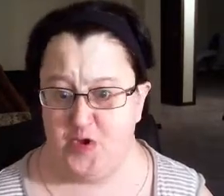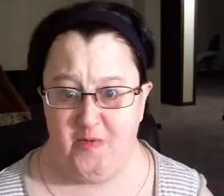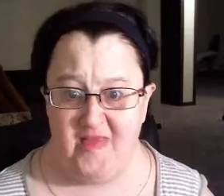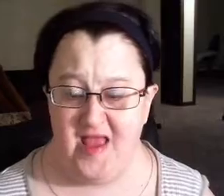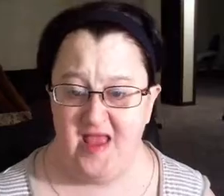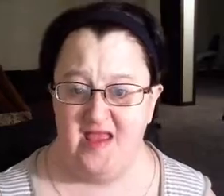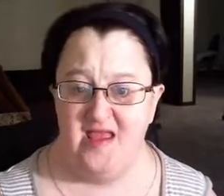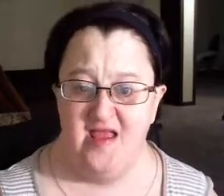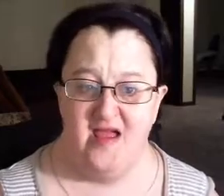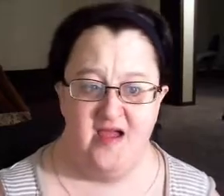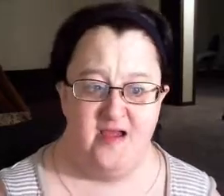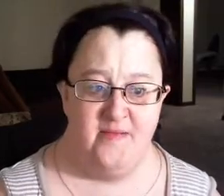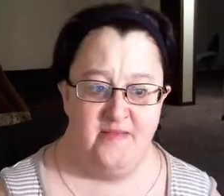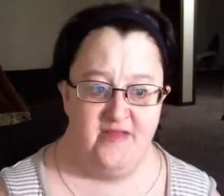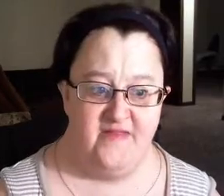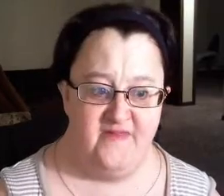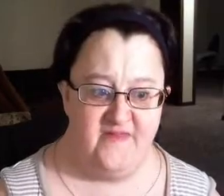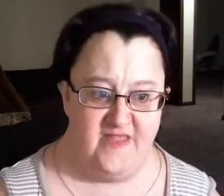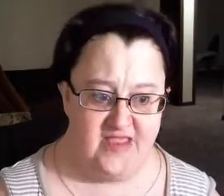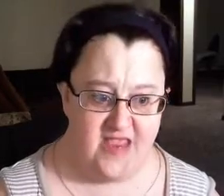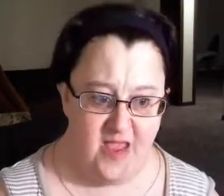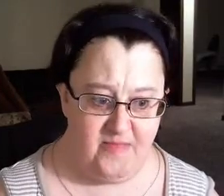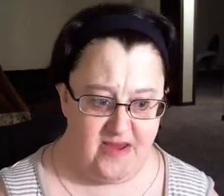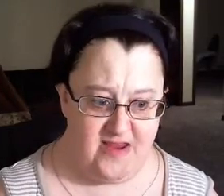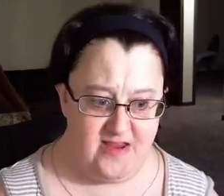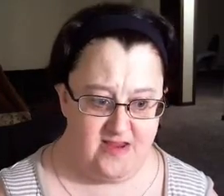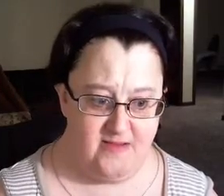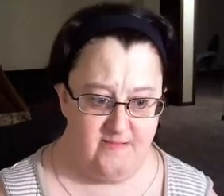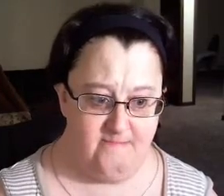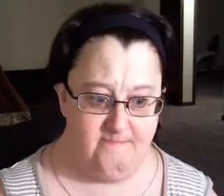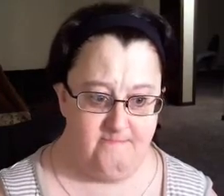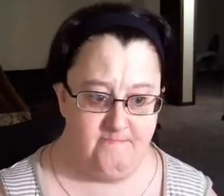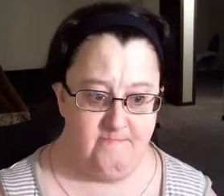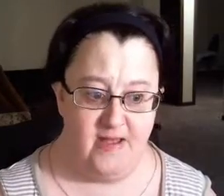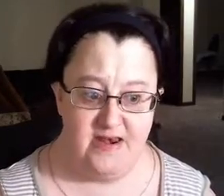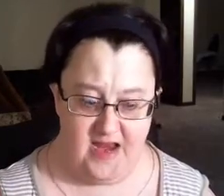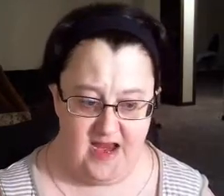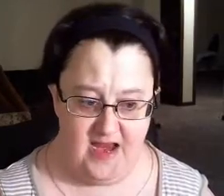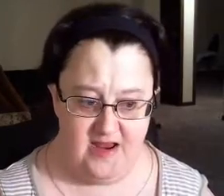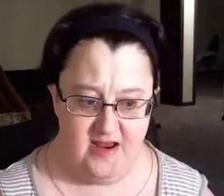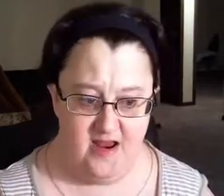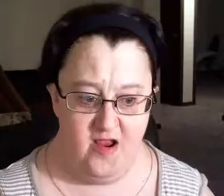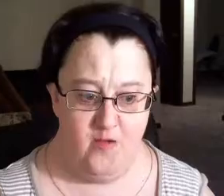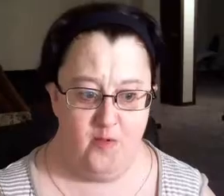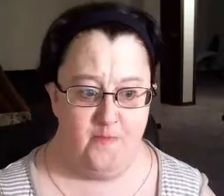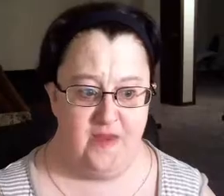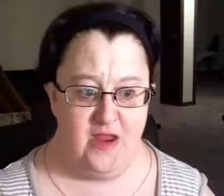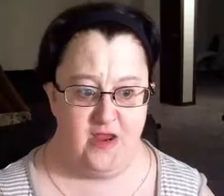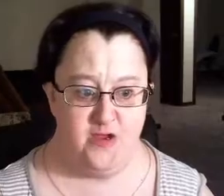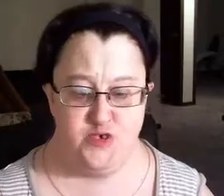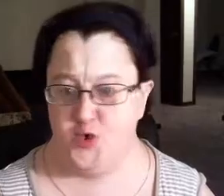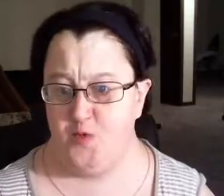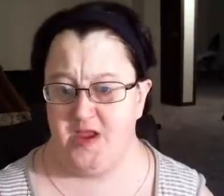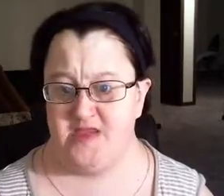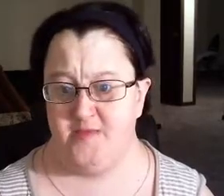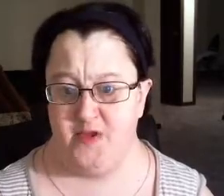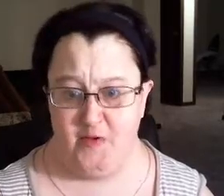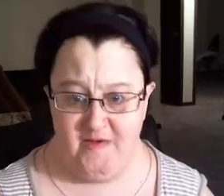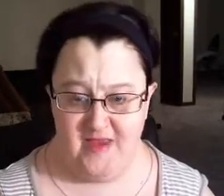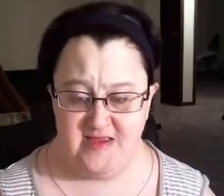doing that um this coming monday will be two weeks i've been doing this